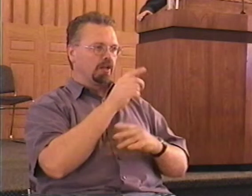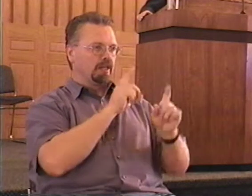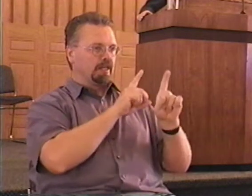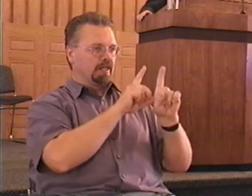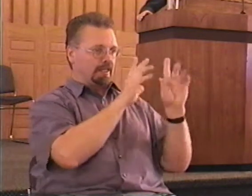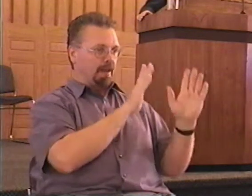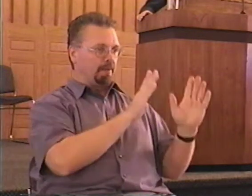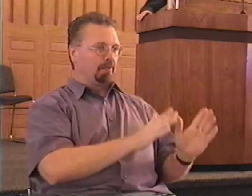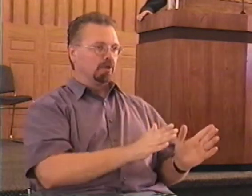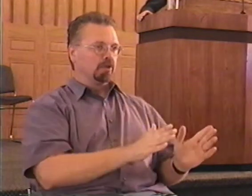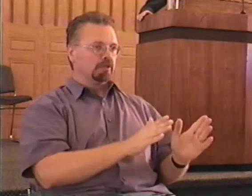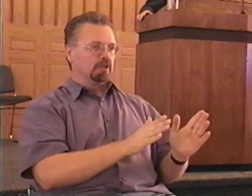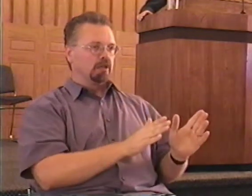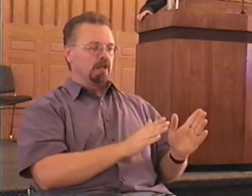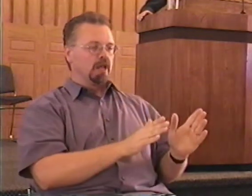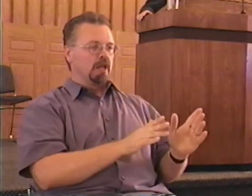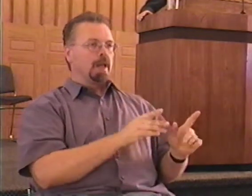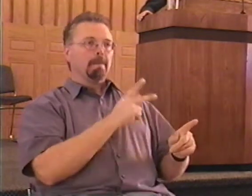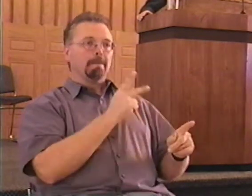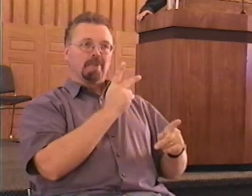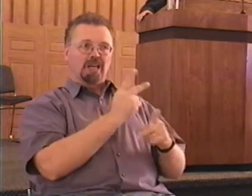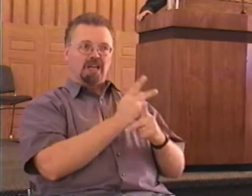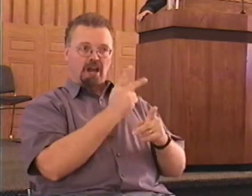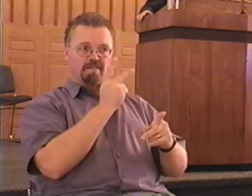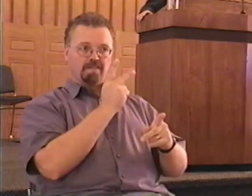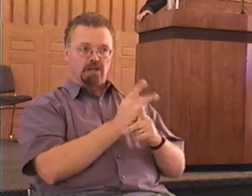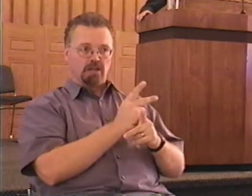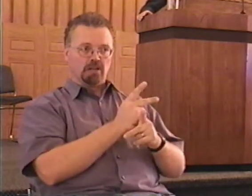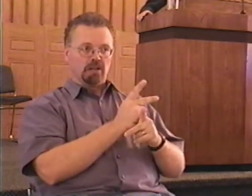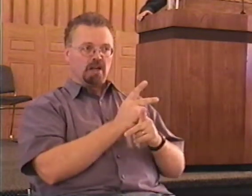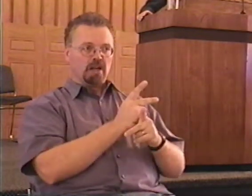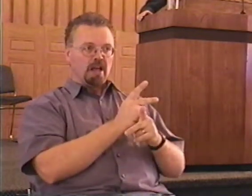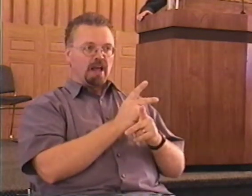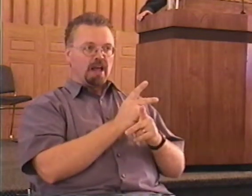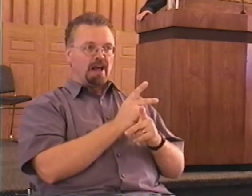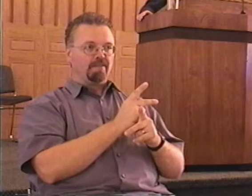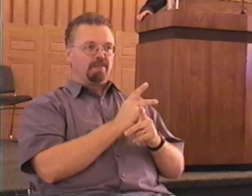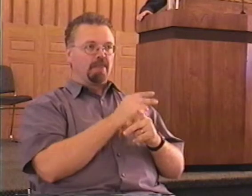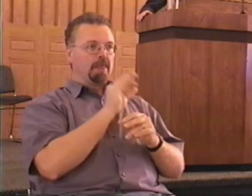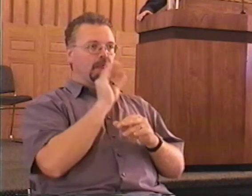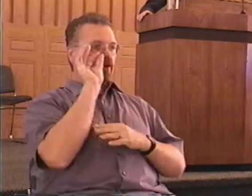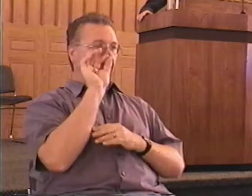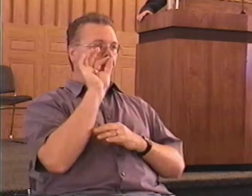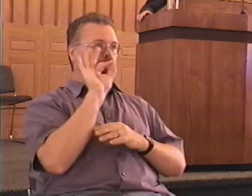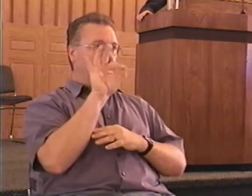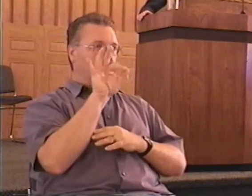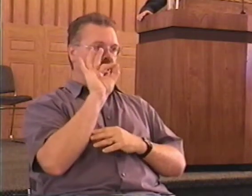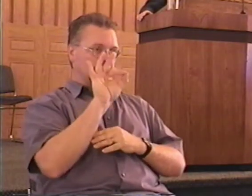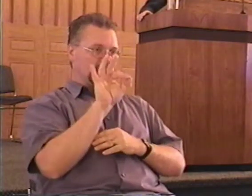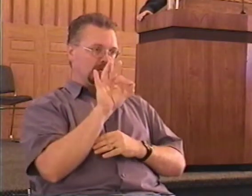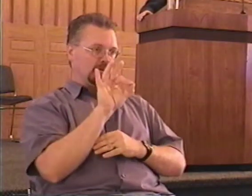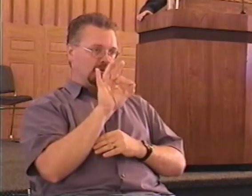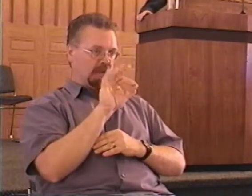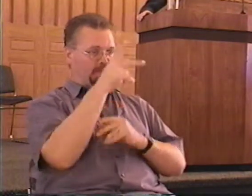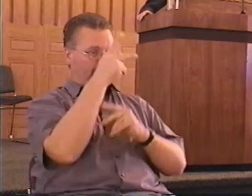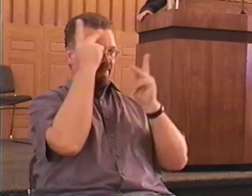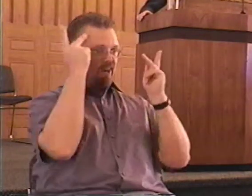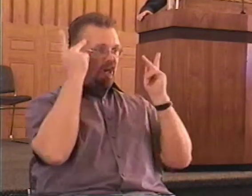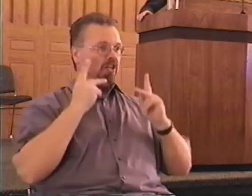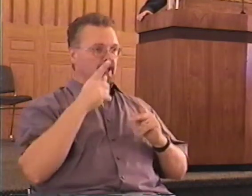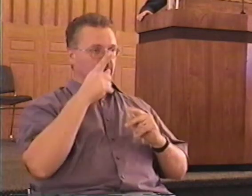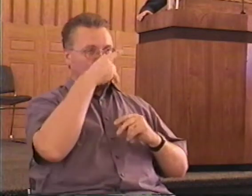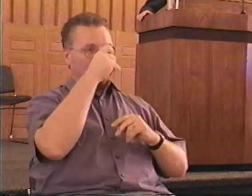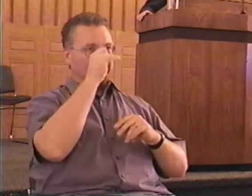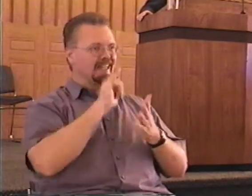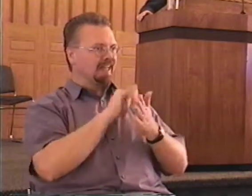all, "Beware of the leaven of the Pharisees, which is hypocrisy. For there